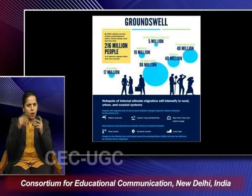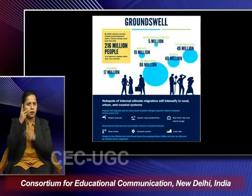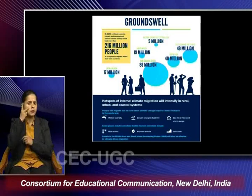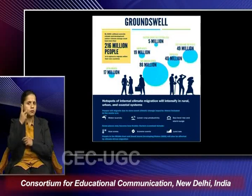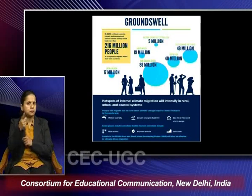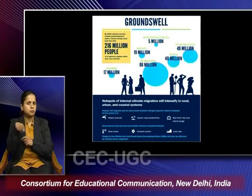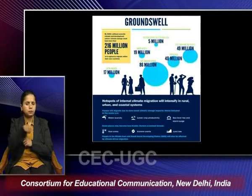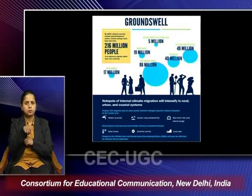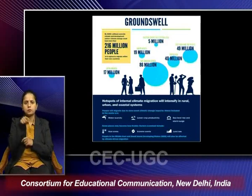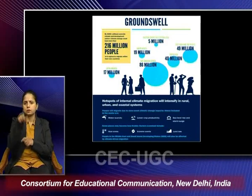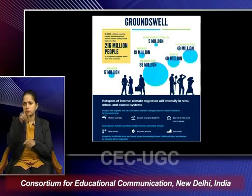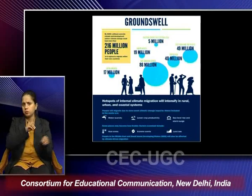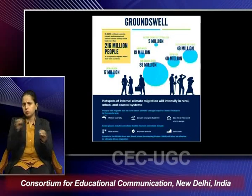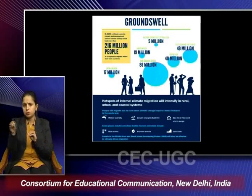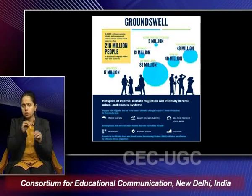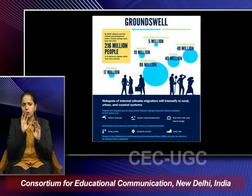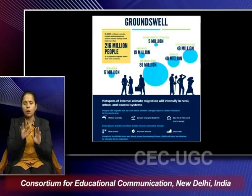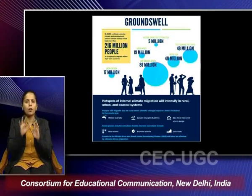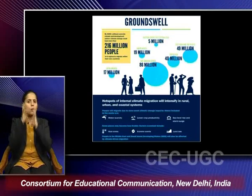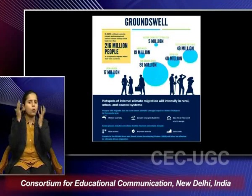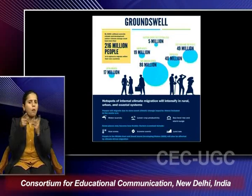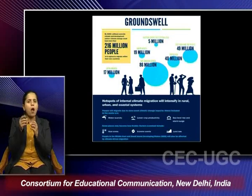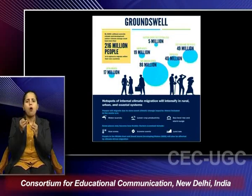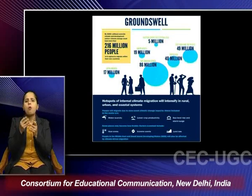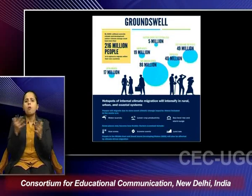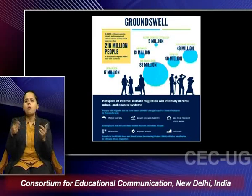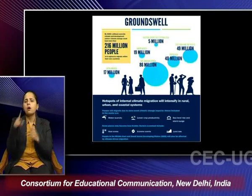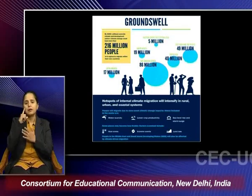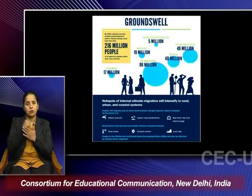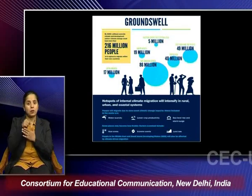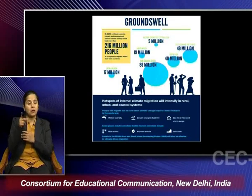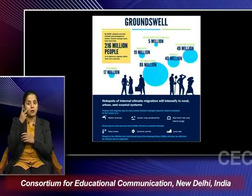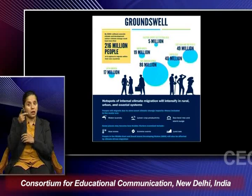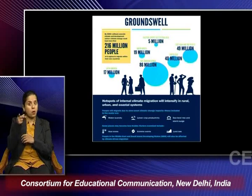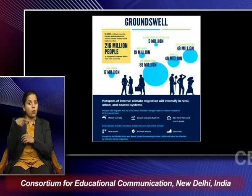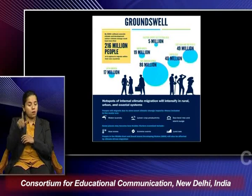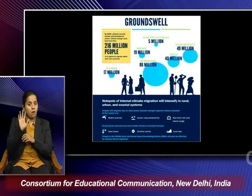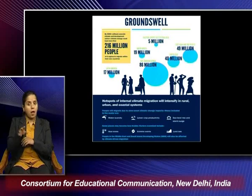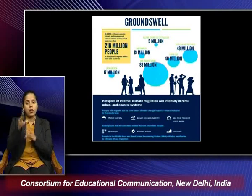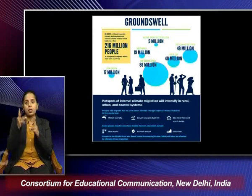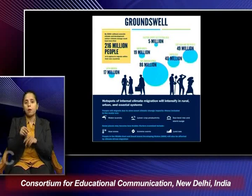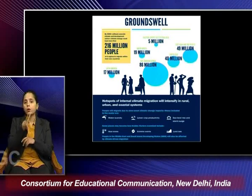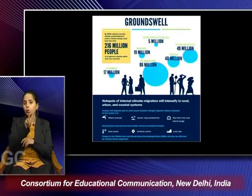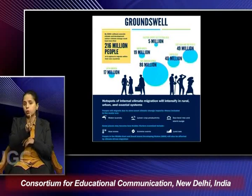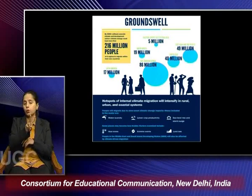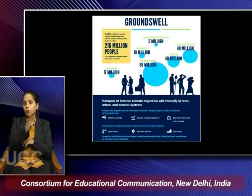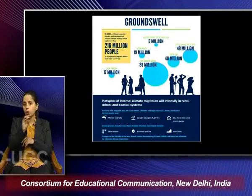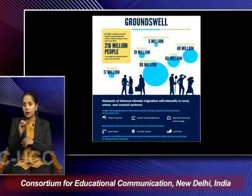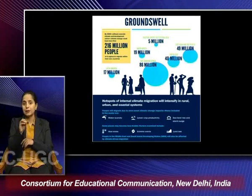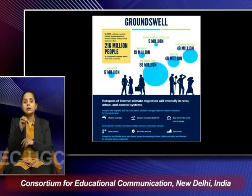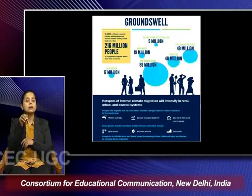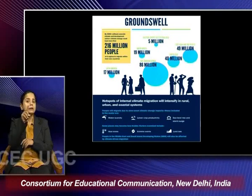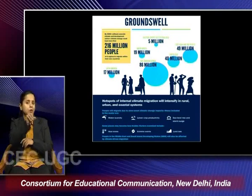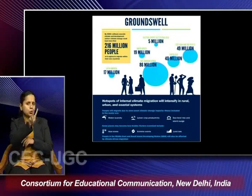the volume of migration globally. And they have come out with this number of 216 million